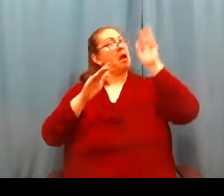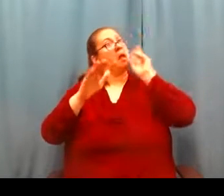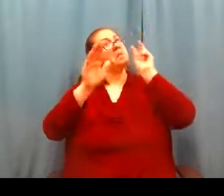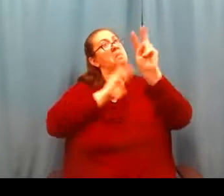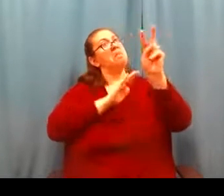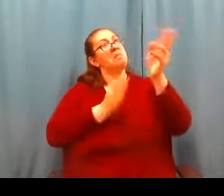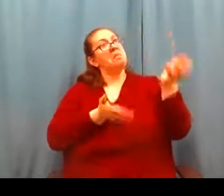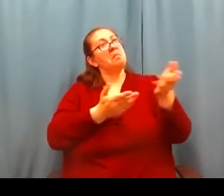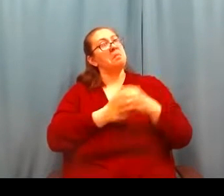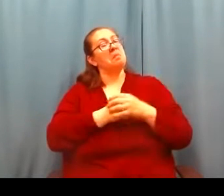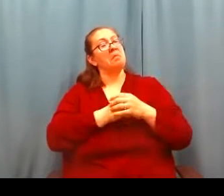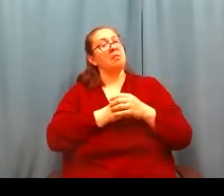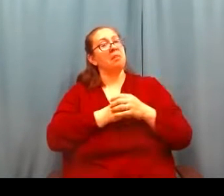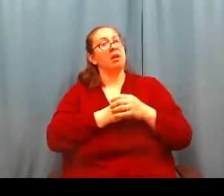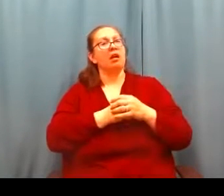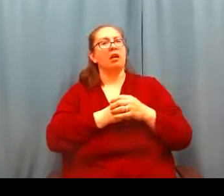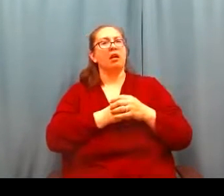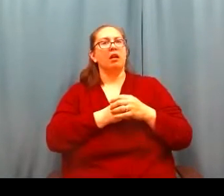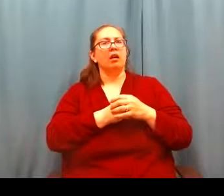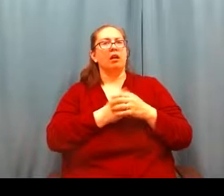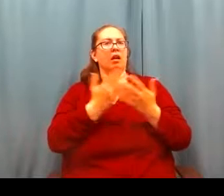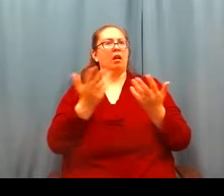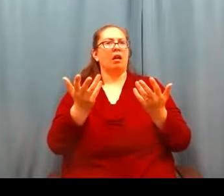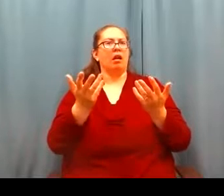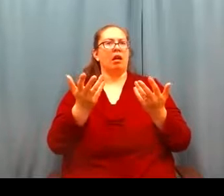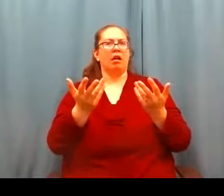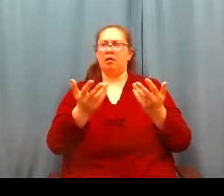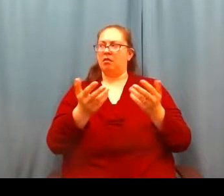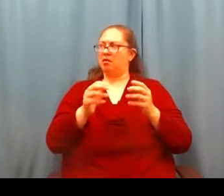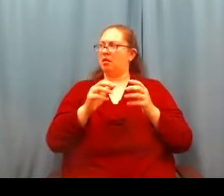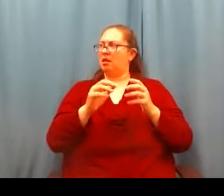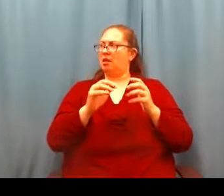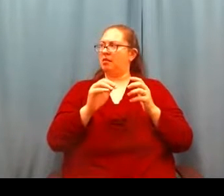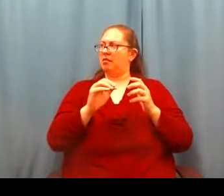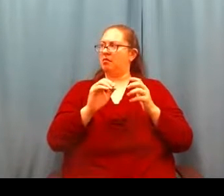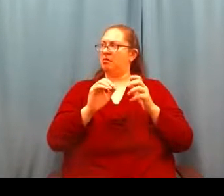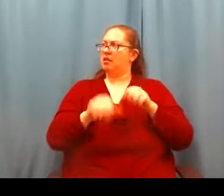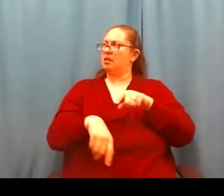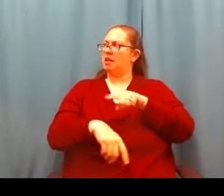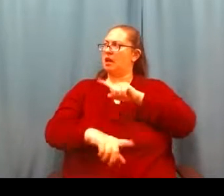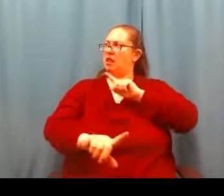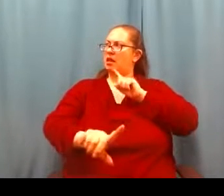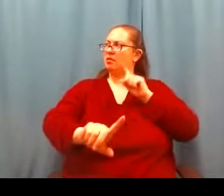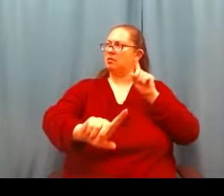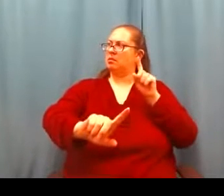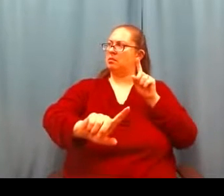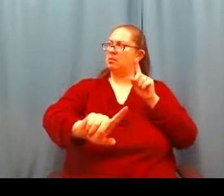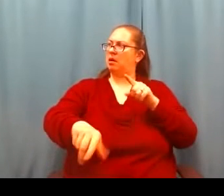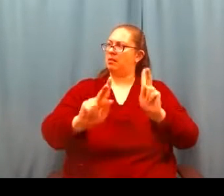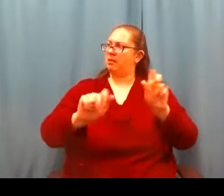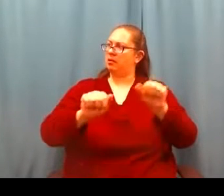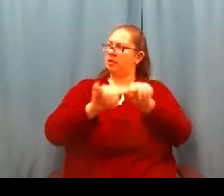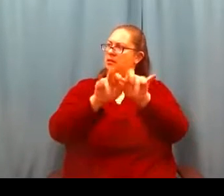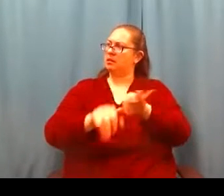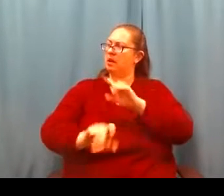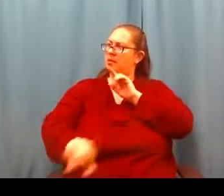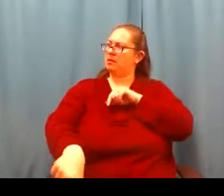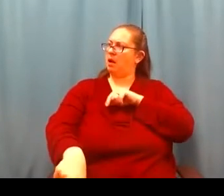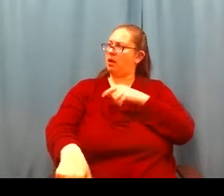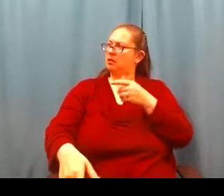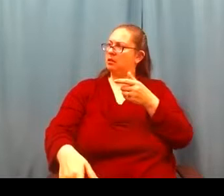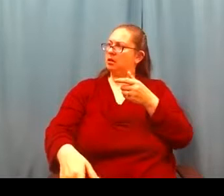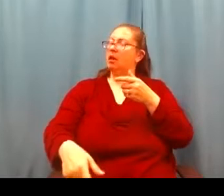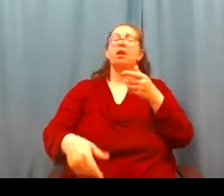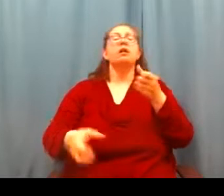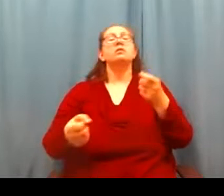I'd love to have your, can we get written responses on this? We can, people can type responses. So if there's